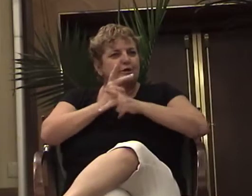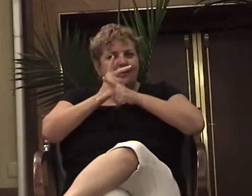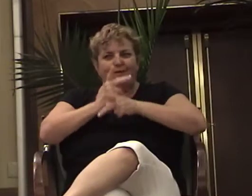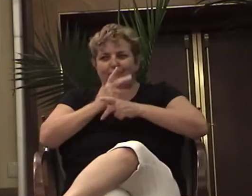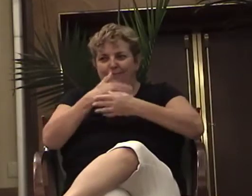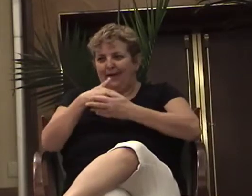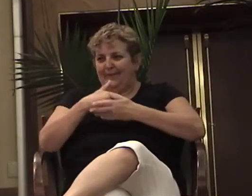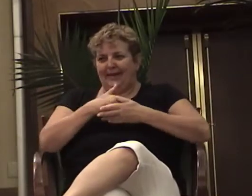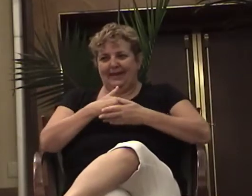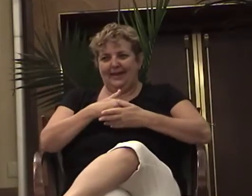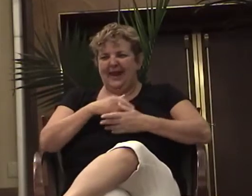Every single day.